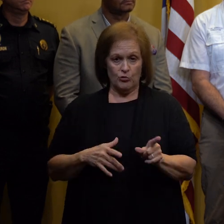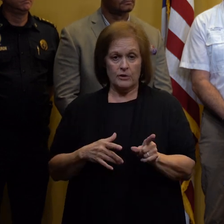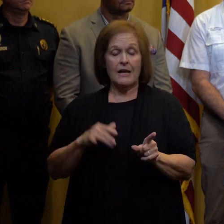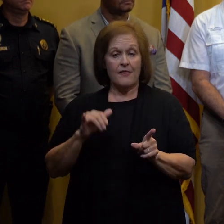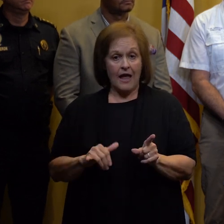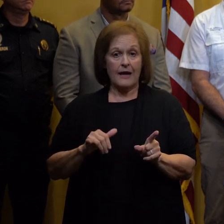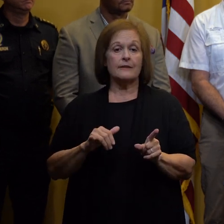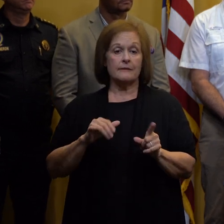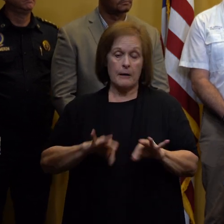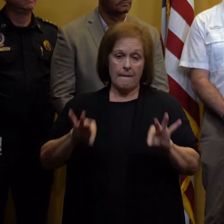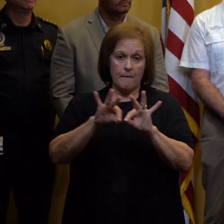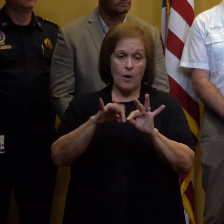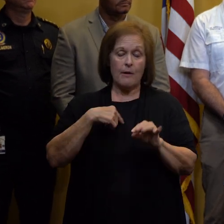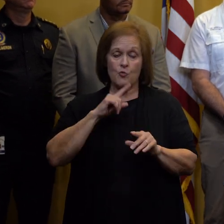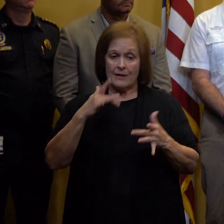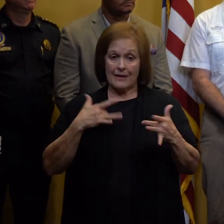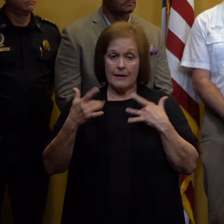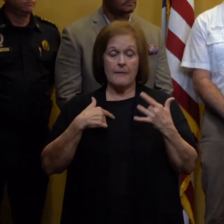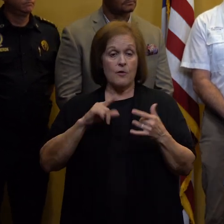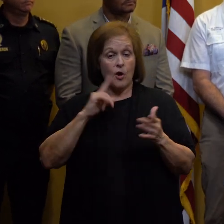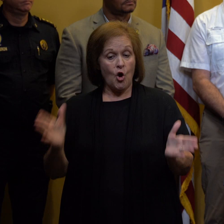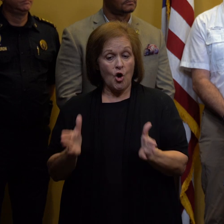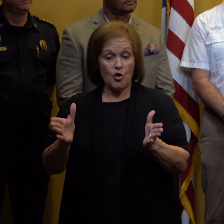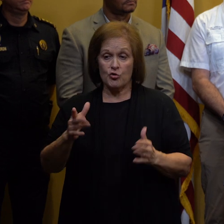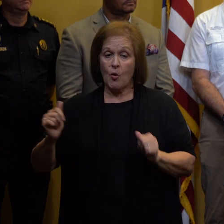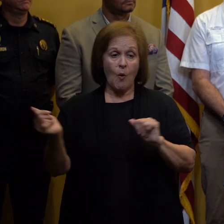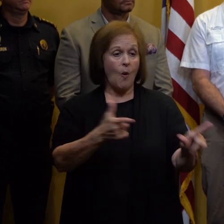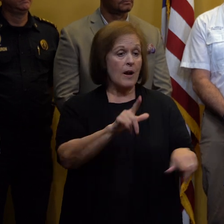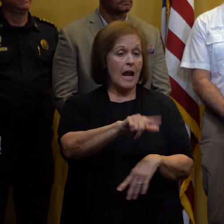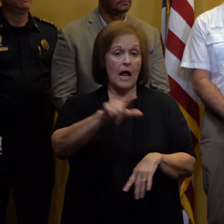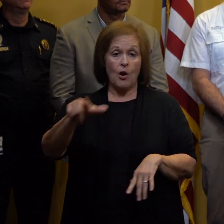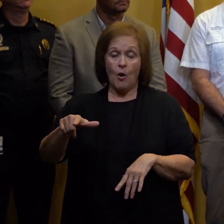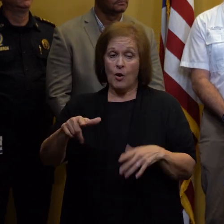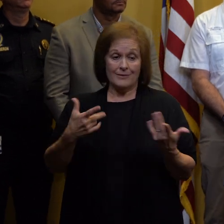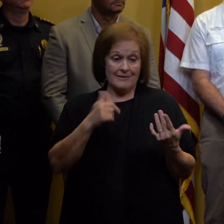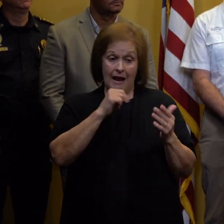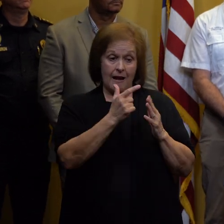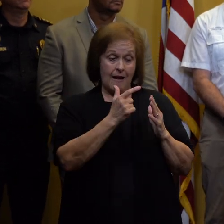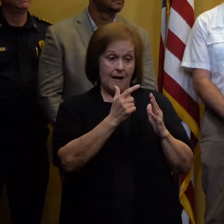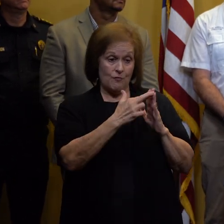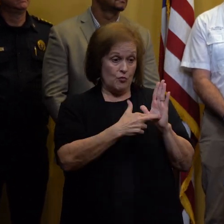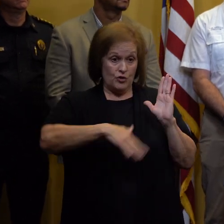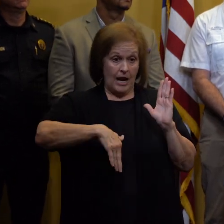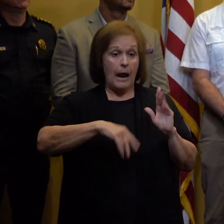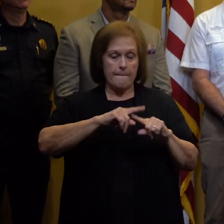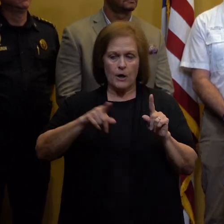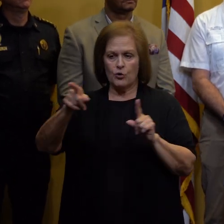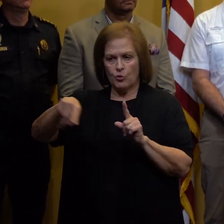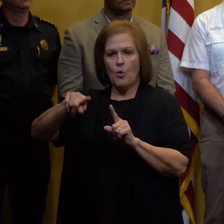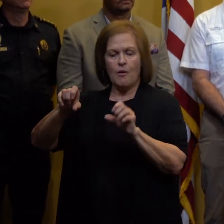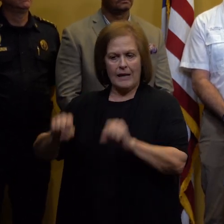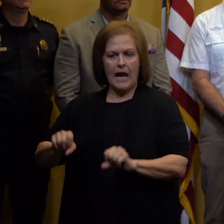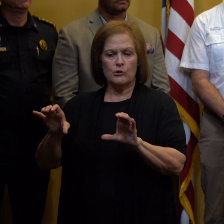be real excited. I urge all of our landlords, even if it's not in effect right now, this is something you can easily do to